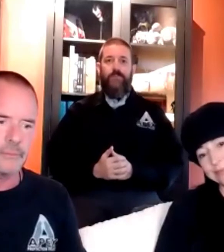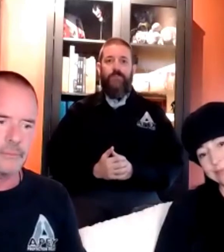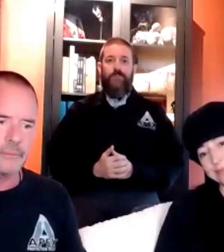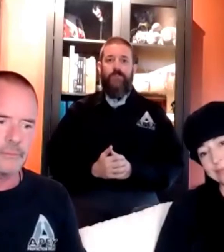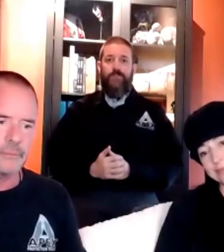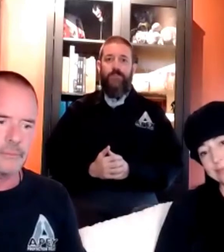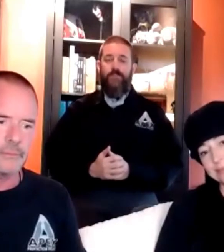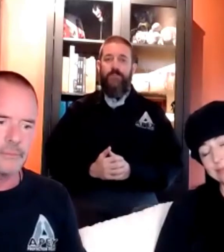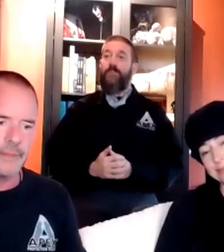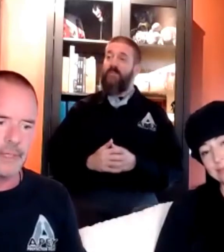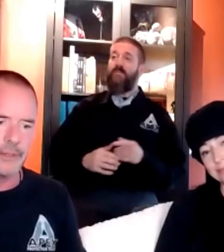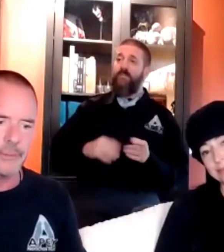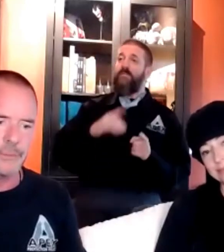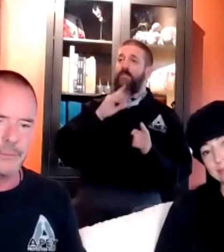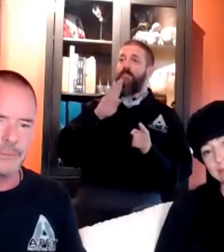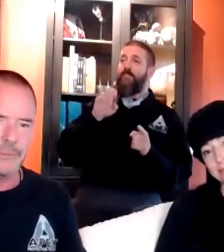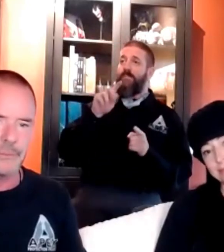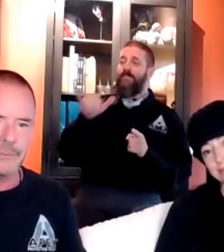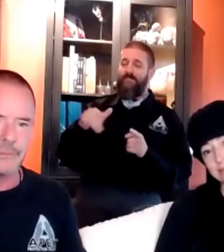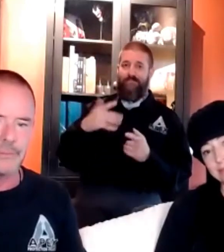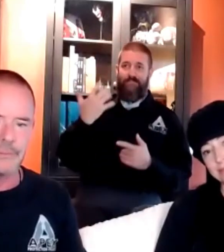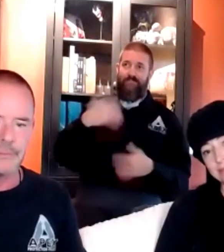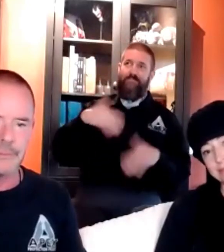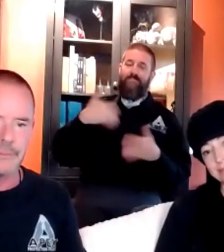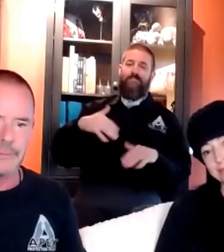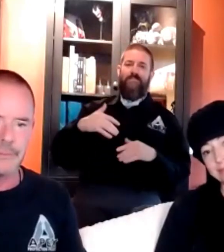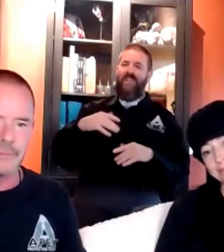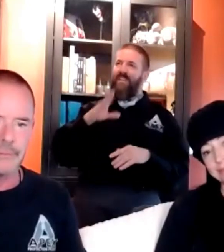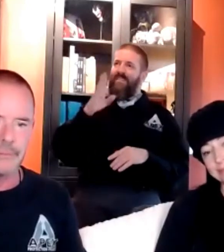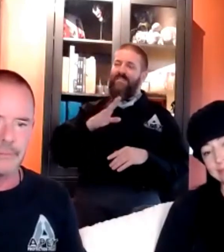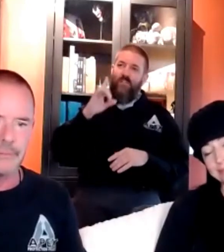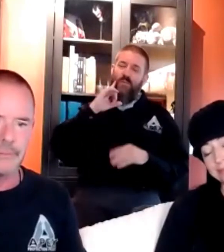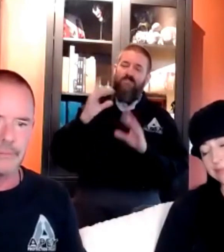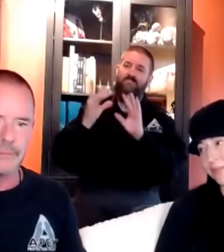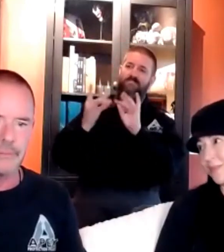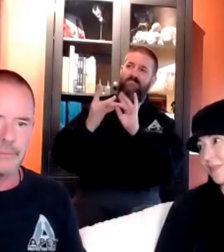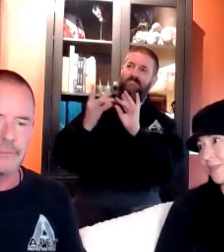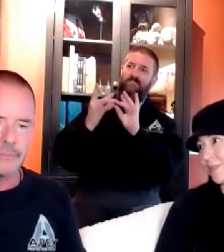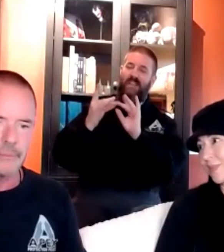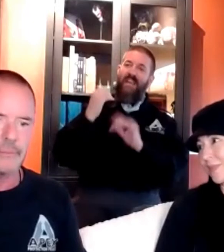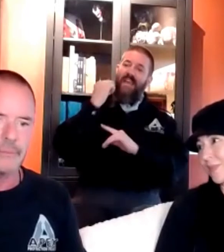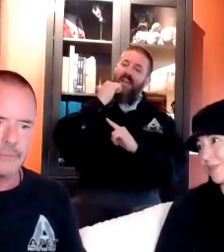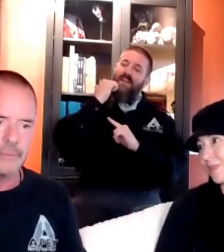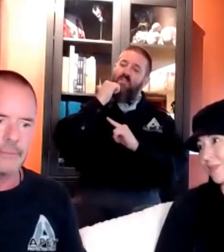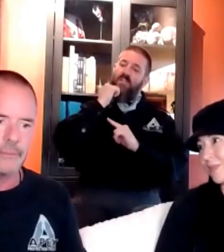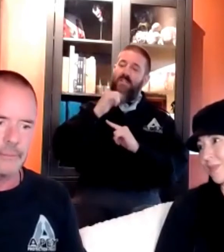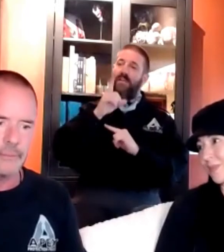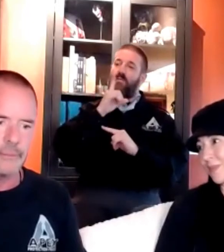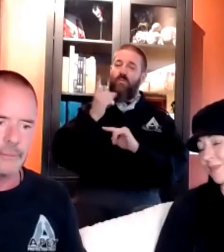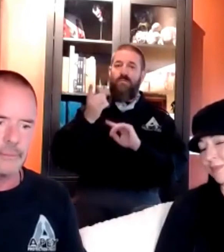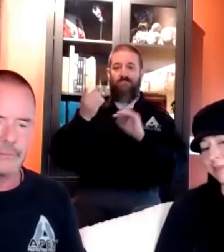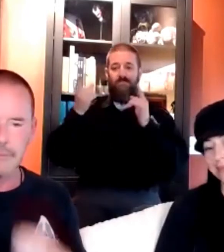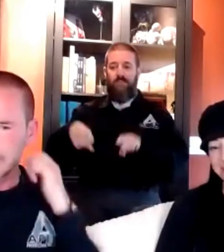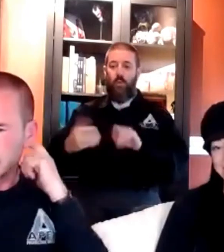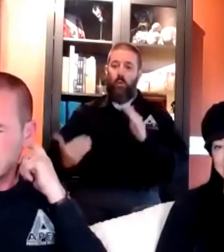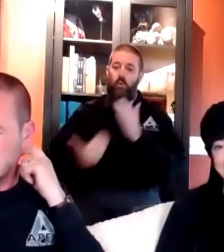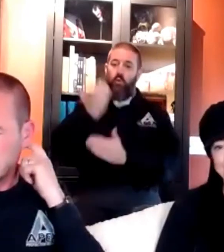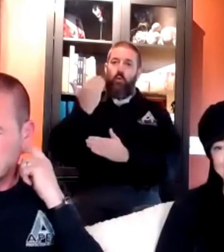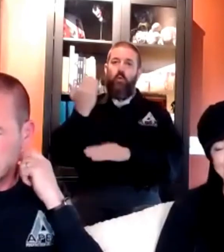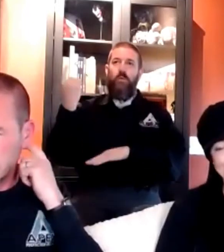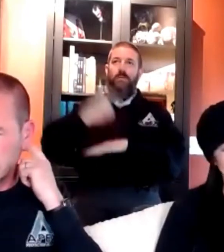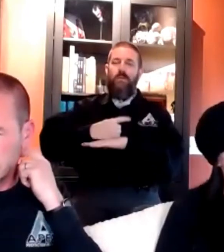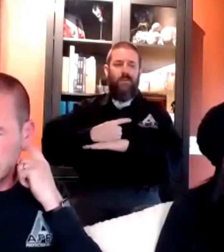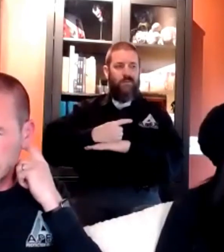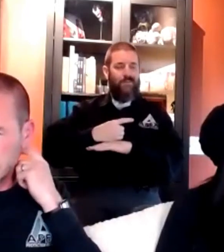actually. I've never heard you talk about how every day is a new day for them and remembering our connection, which we talk